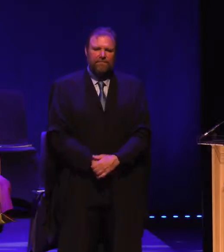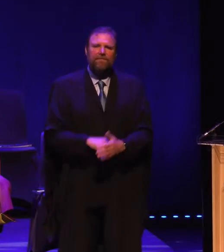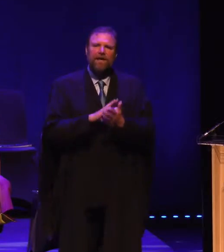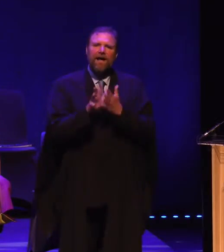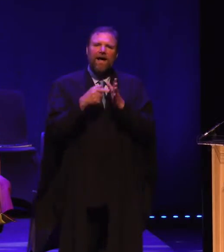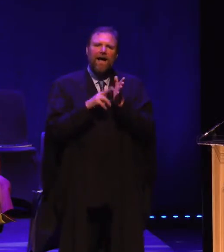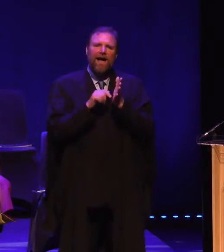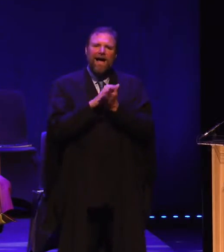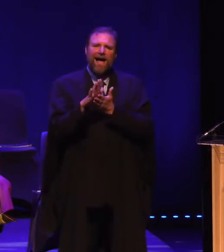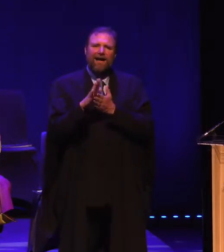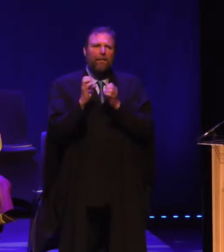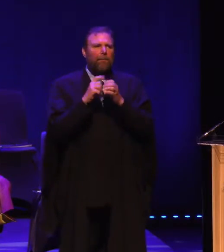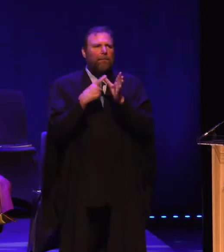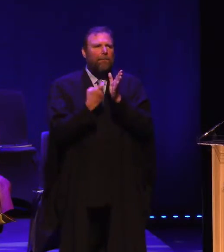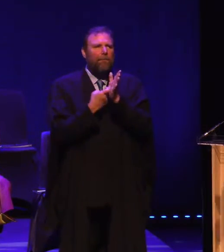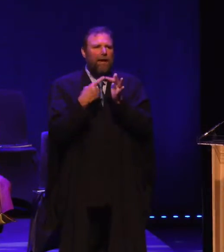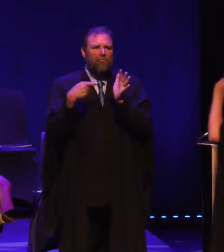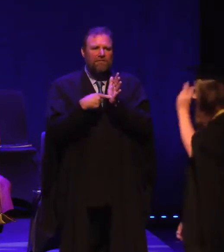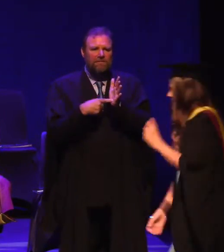Hannah Barrett.